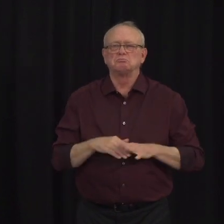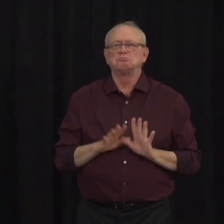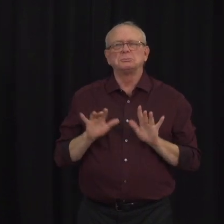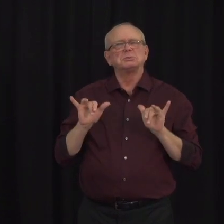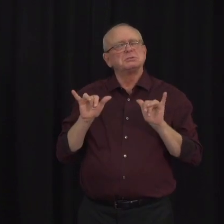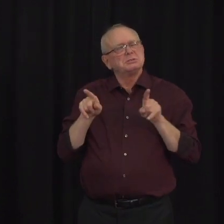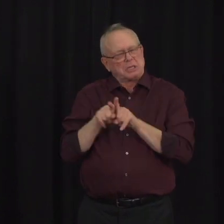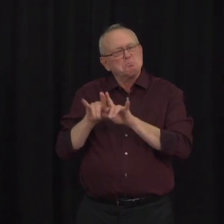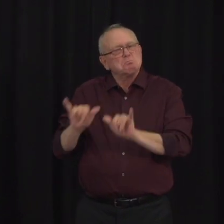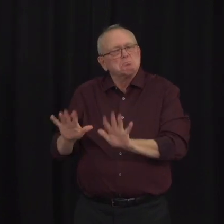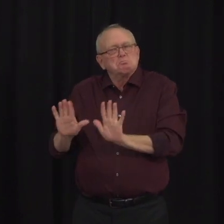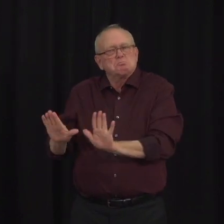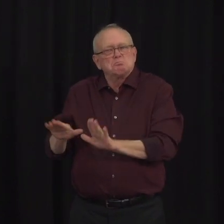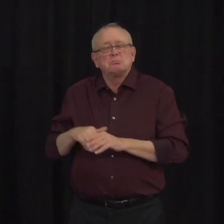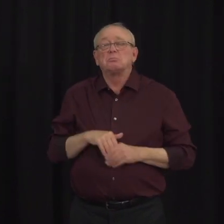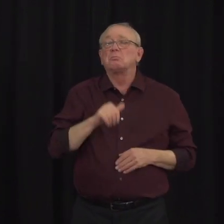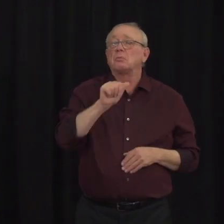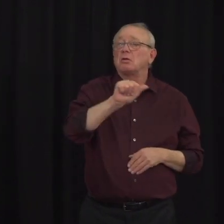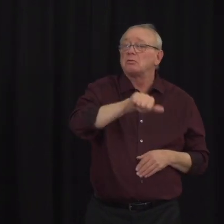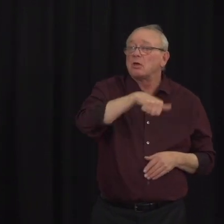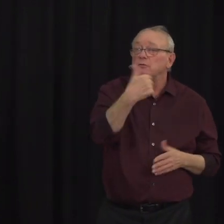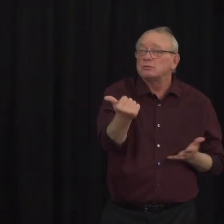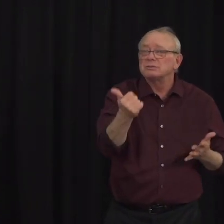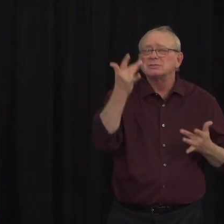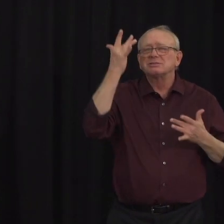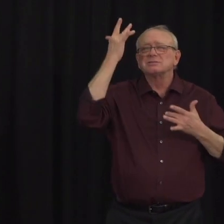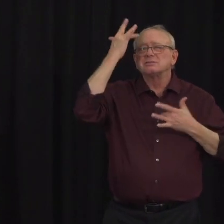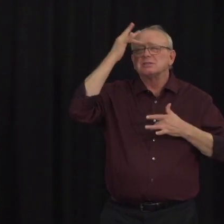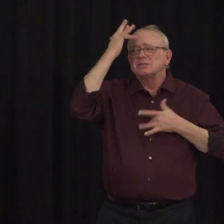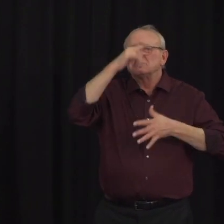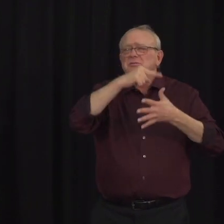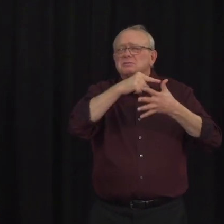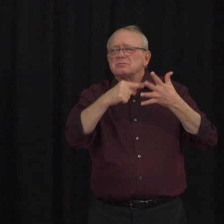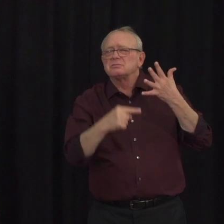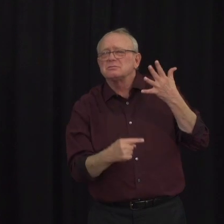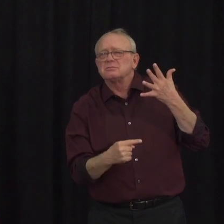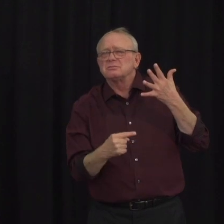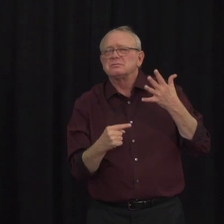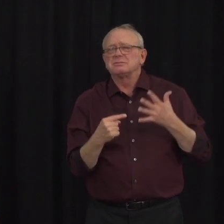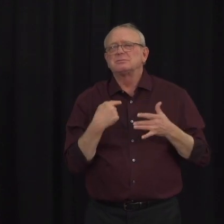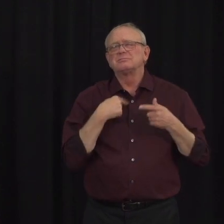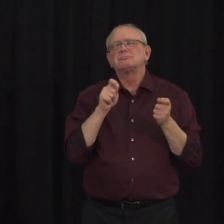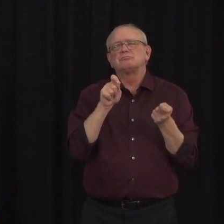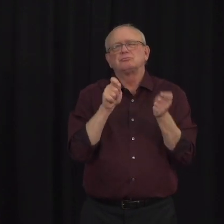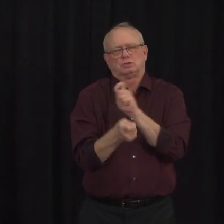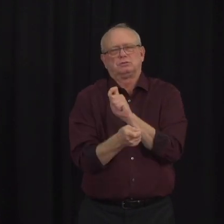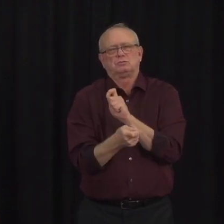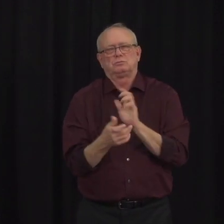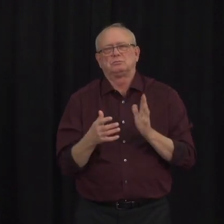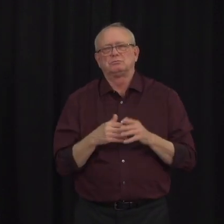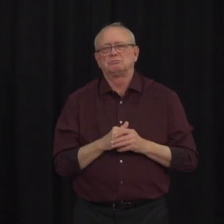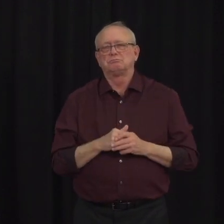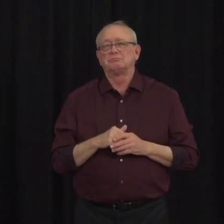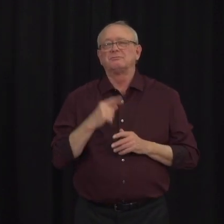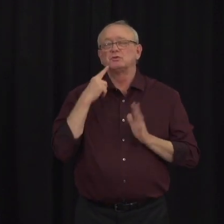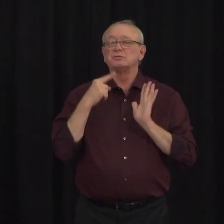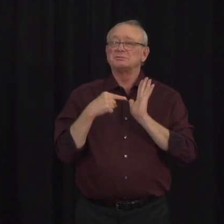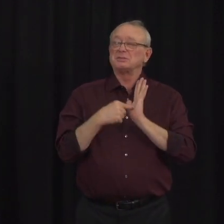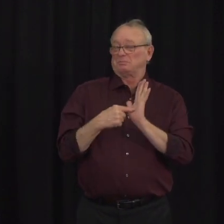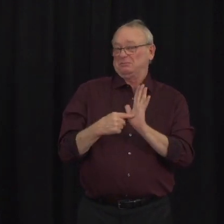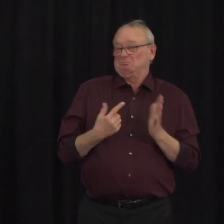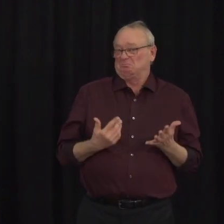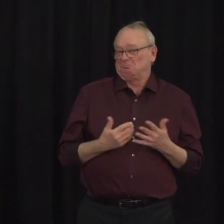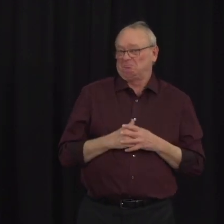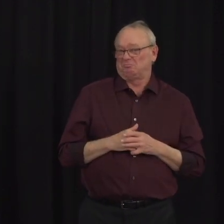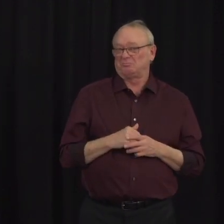COVID-19 symptoms, we are shifting to a more strategic approach. Starting on Monday, if a child has only one of any of the